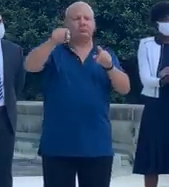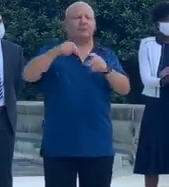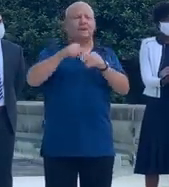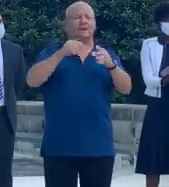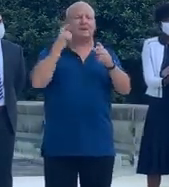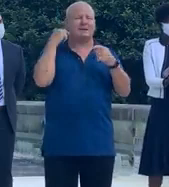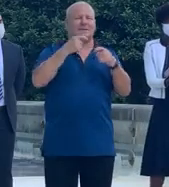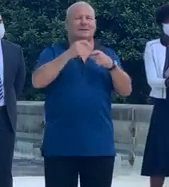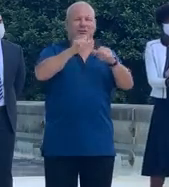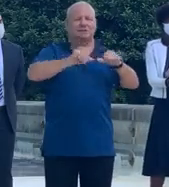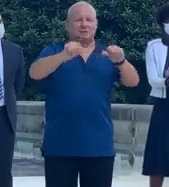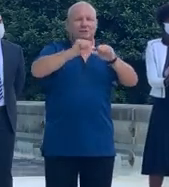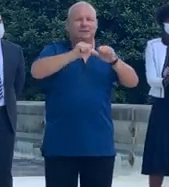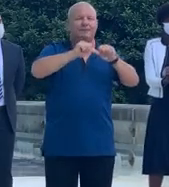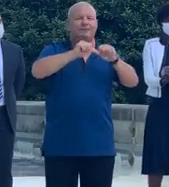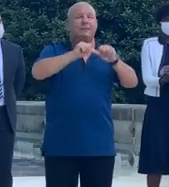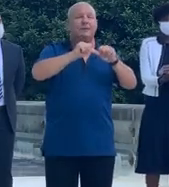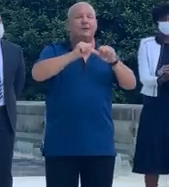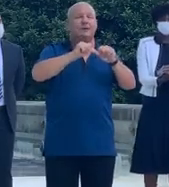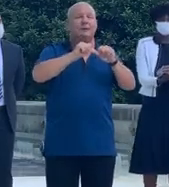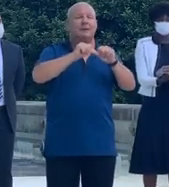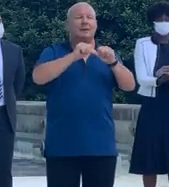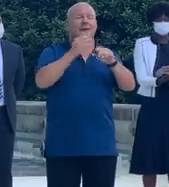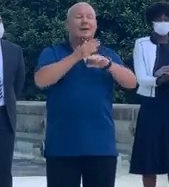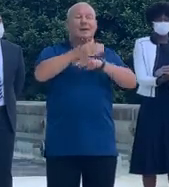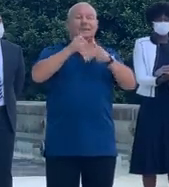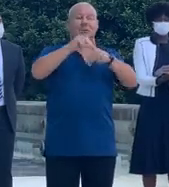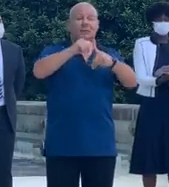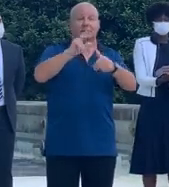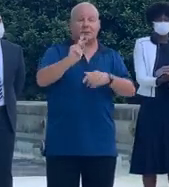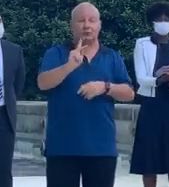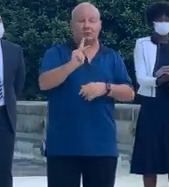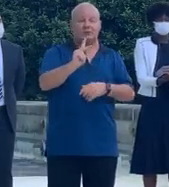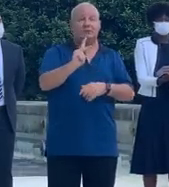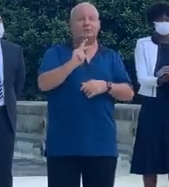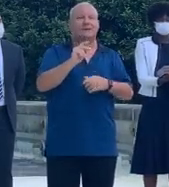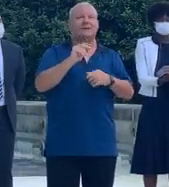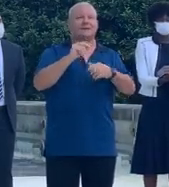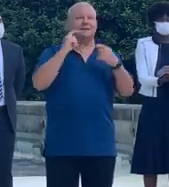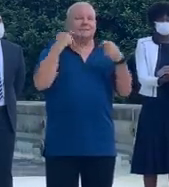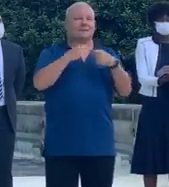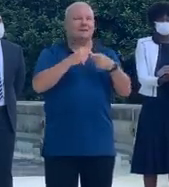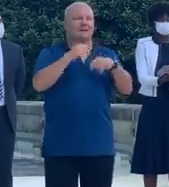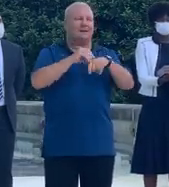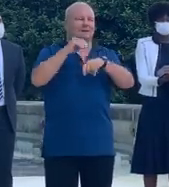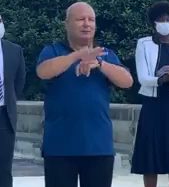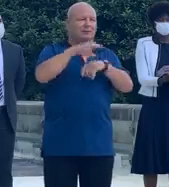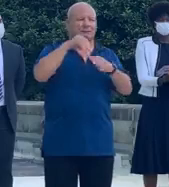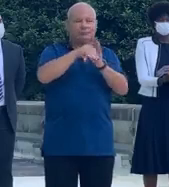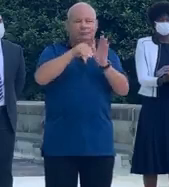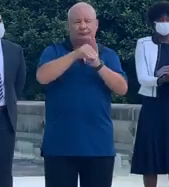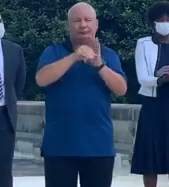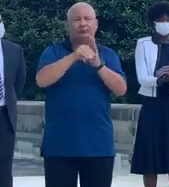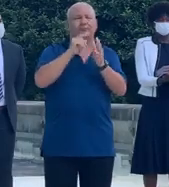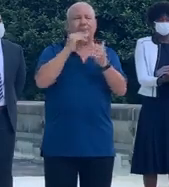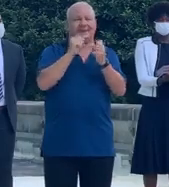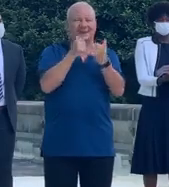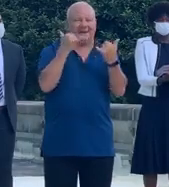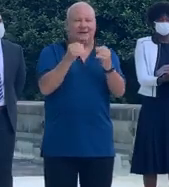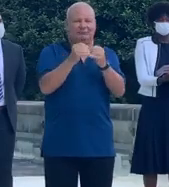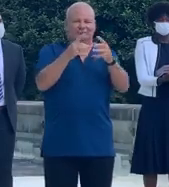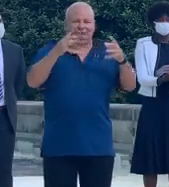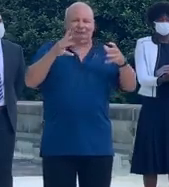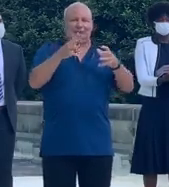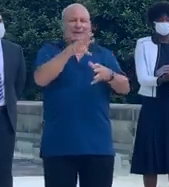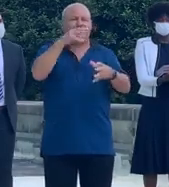whereas after Katrina, the Hispanic Latino influence in New Orleans has expanded to include a more